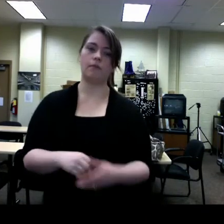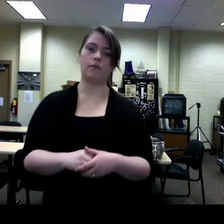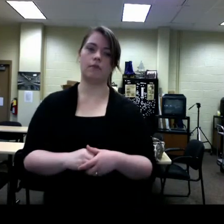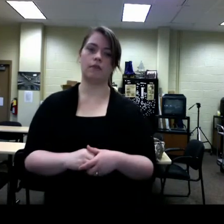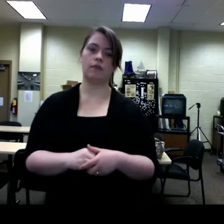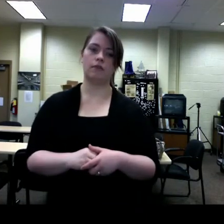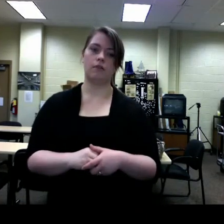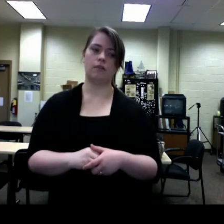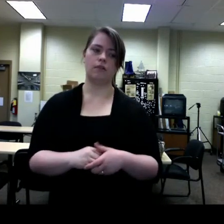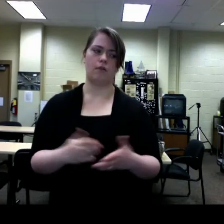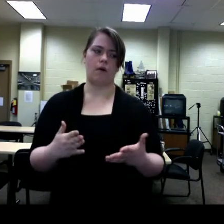Well, what about this?